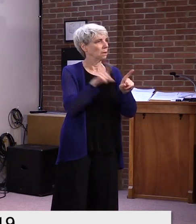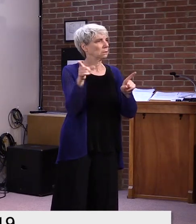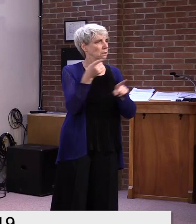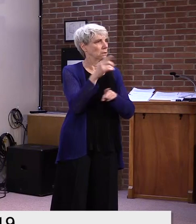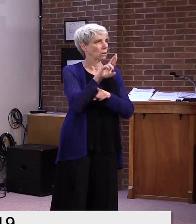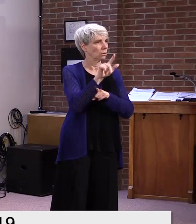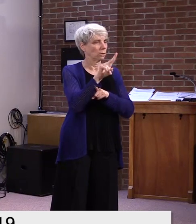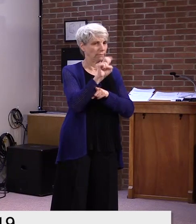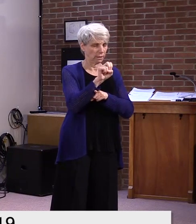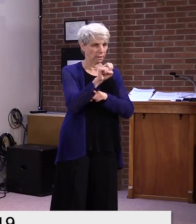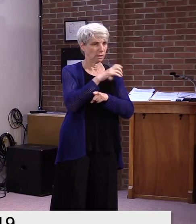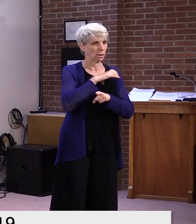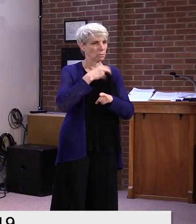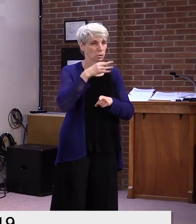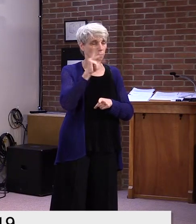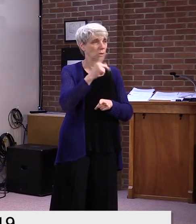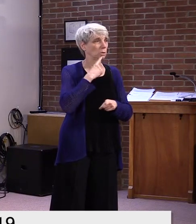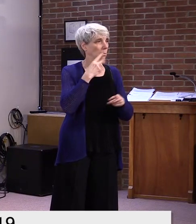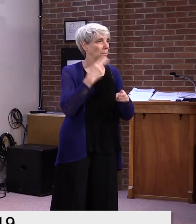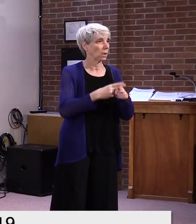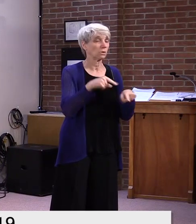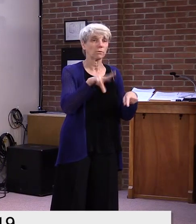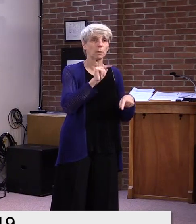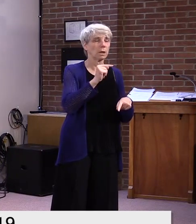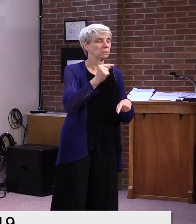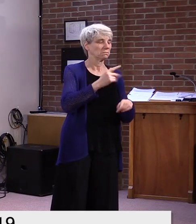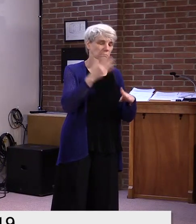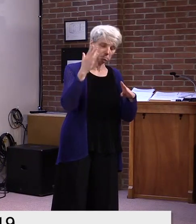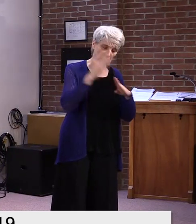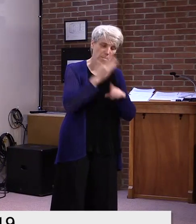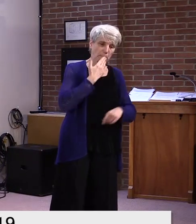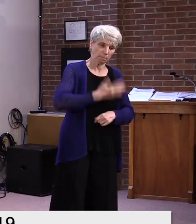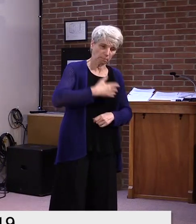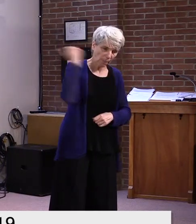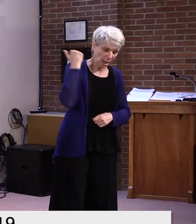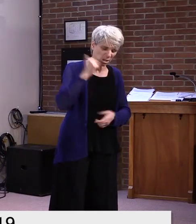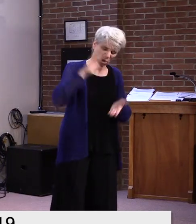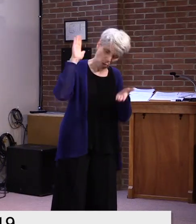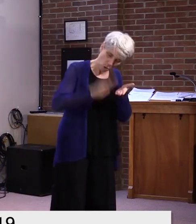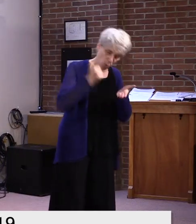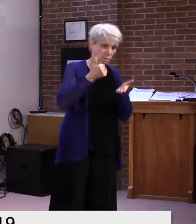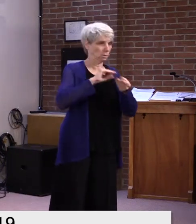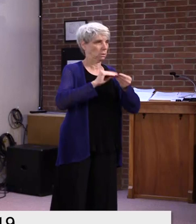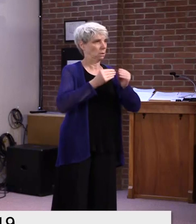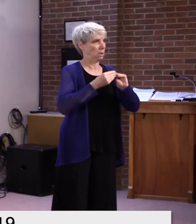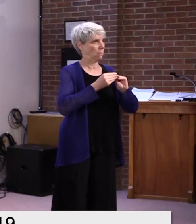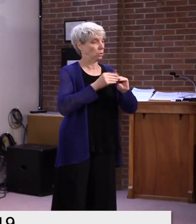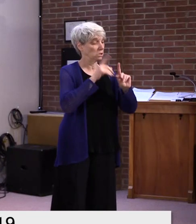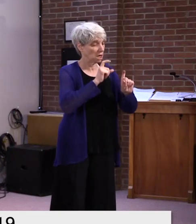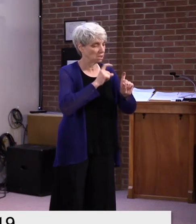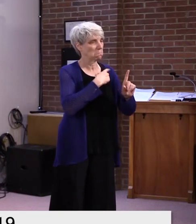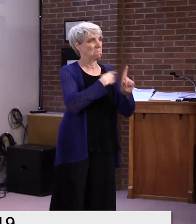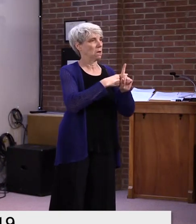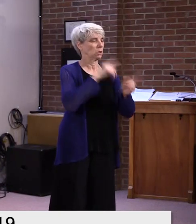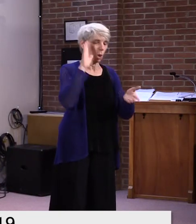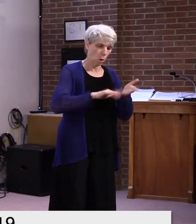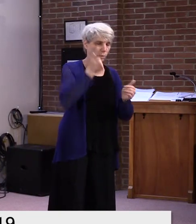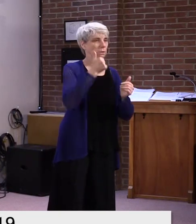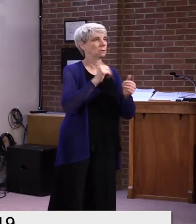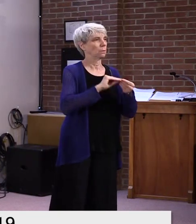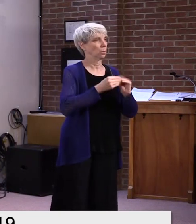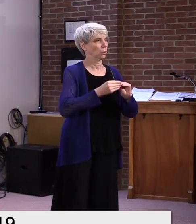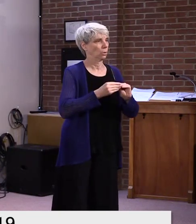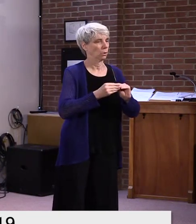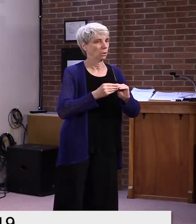about, we are the lowest in the nation in terms of positivity rates. In addition, these precautions have